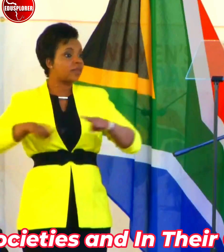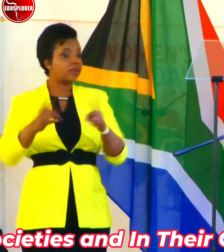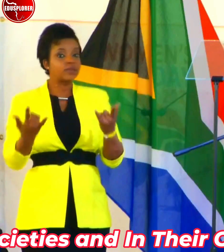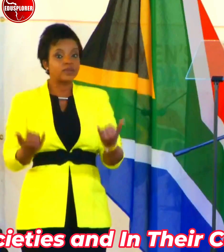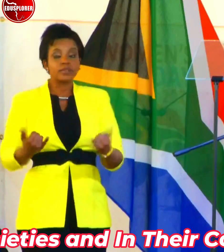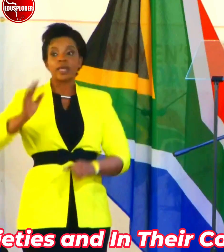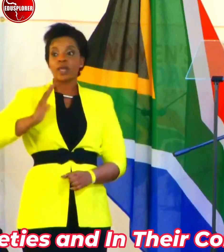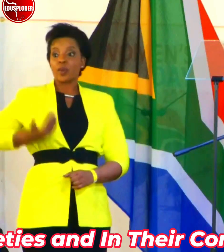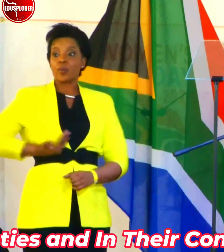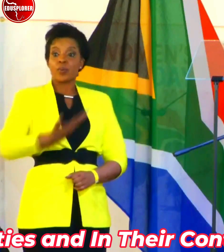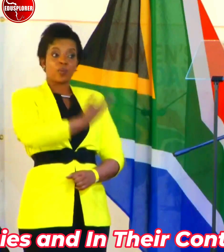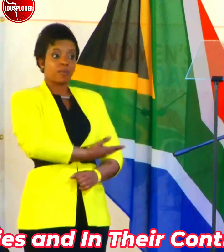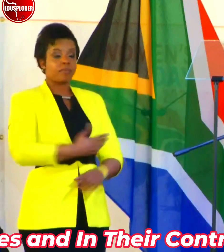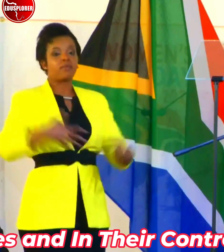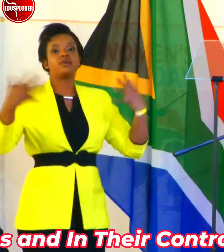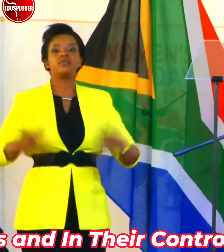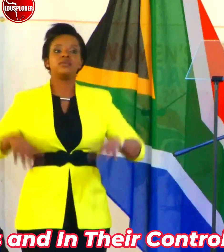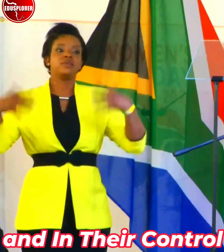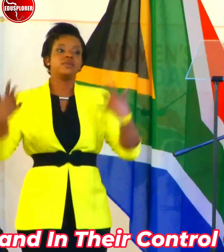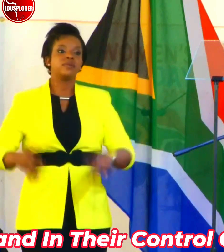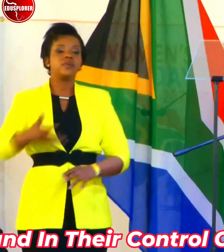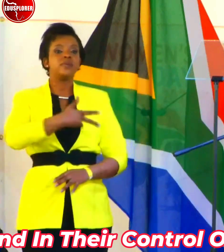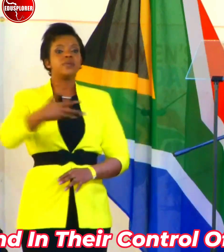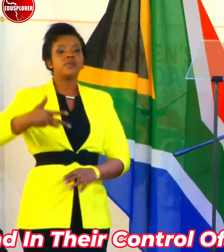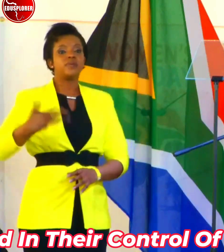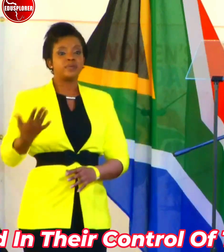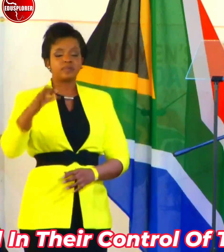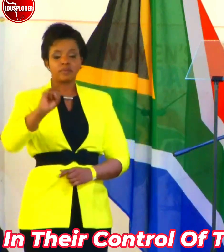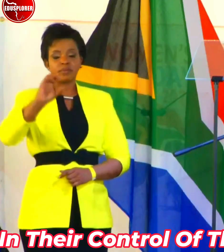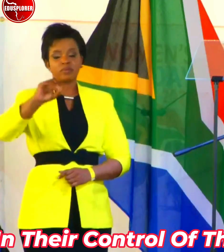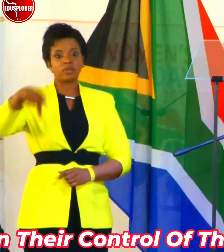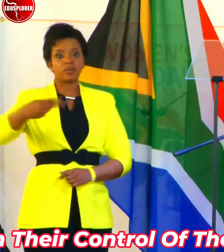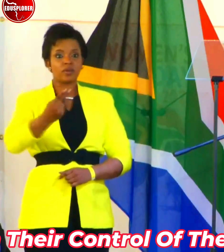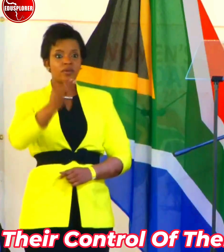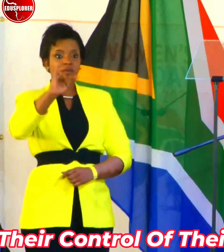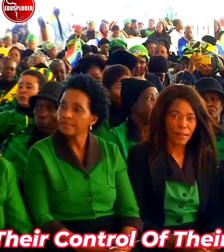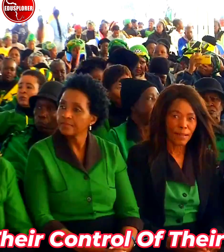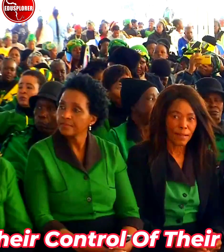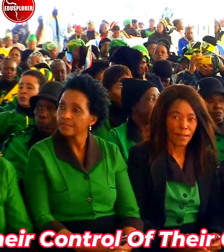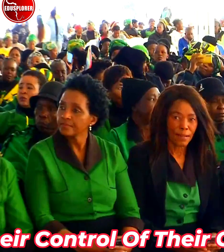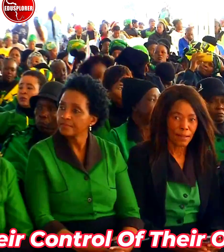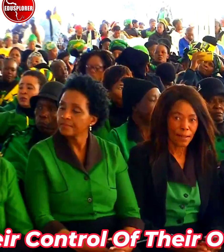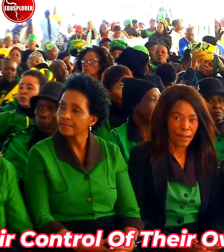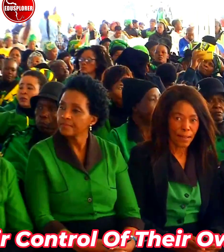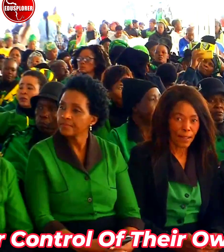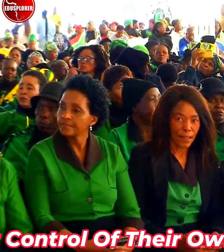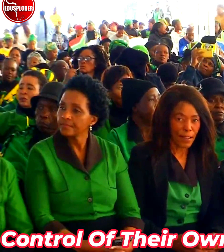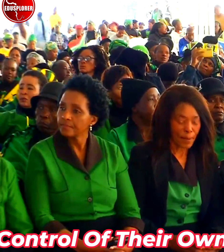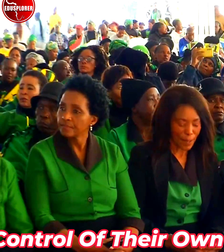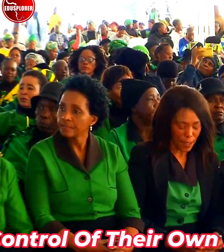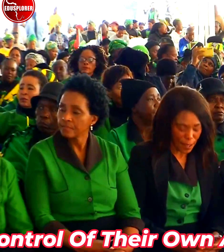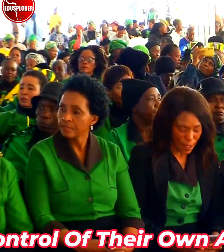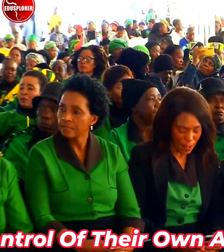woman, Auntie Sophie de Brain. We are grateful for your lifetime of service and